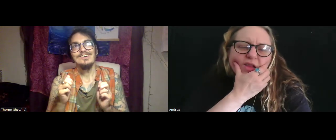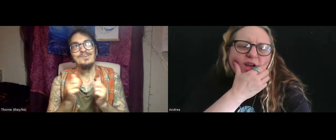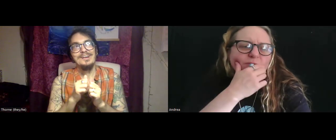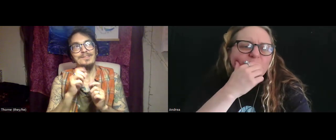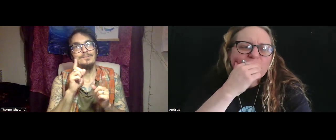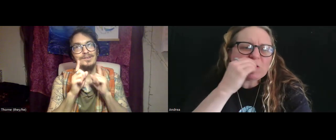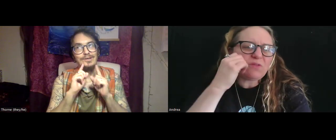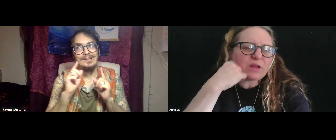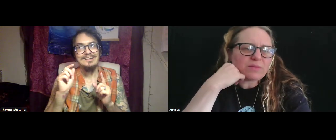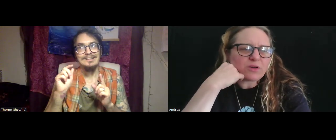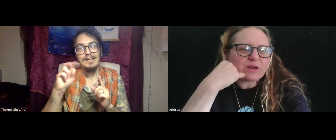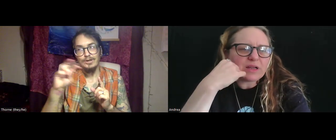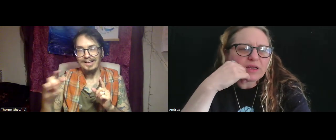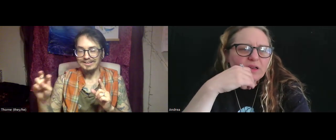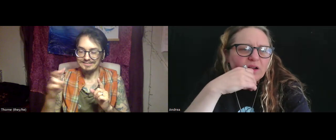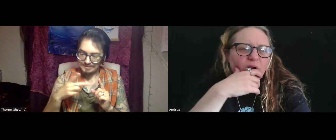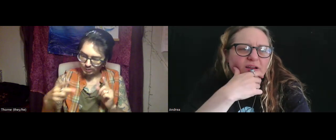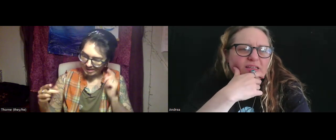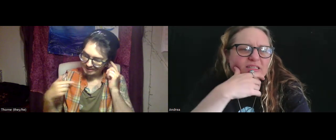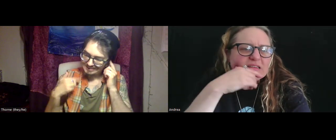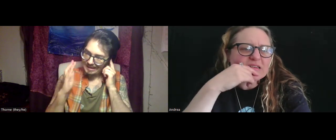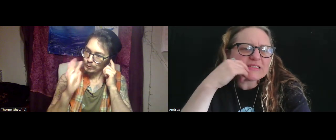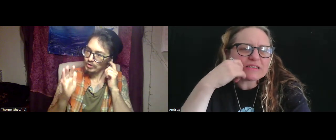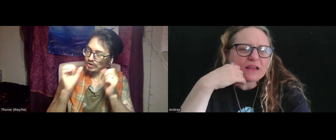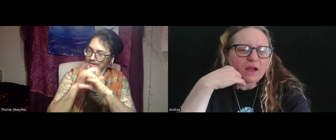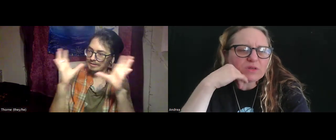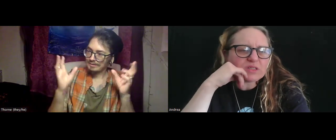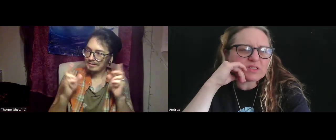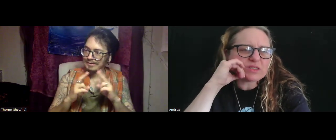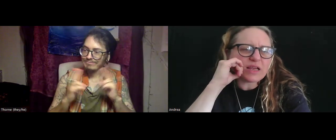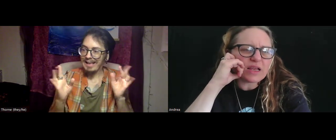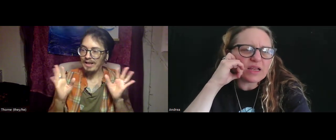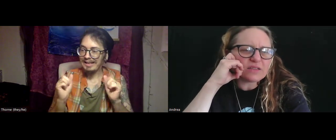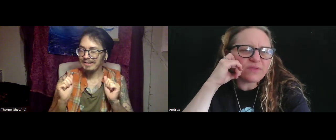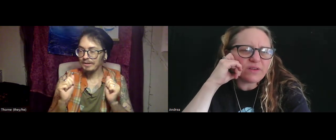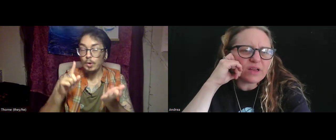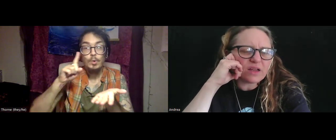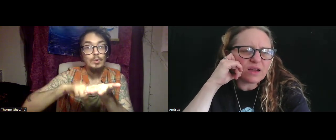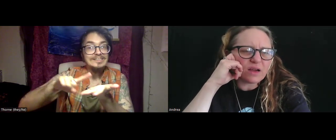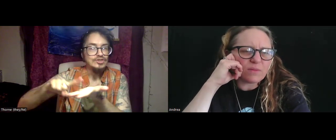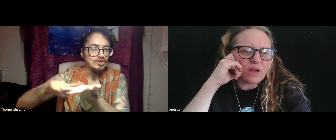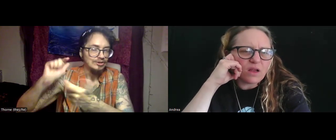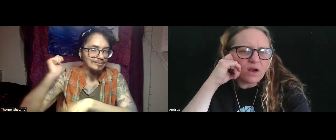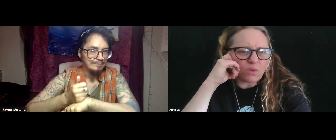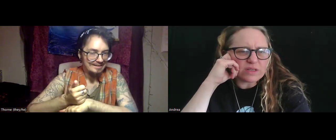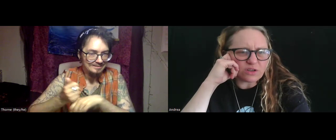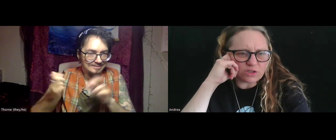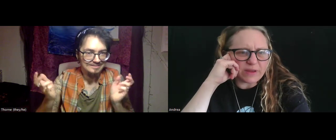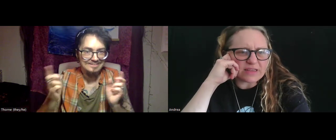The deaf perspective with Mercury in Aquarius is, I would say, it's very research